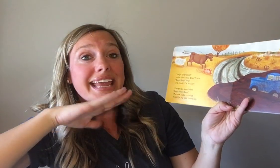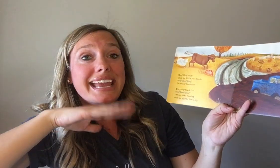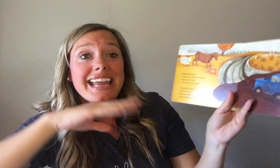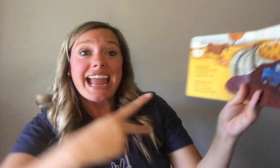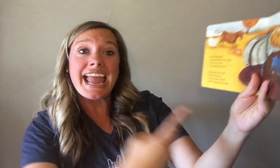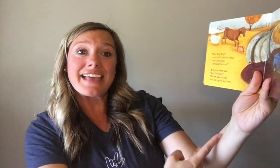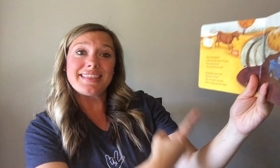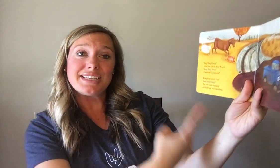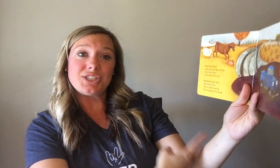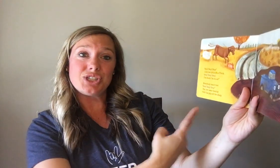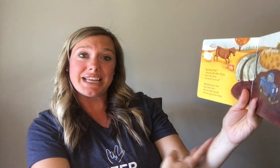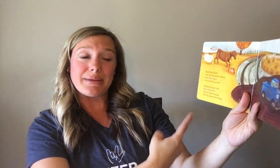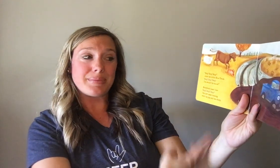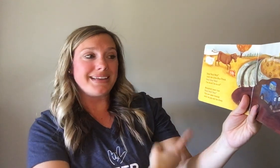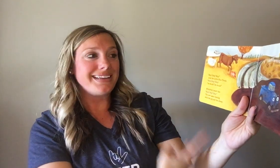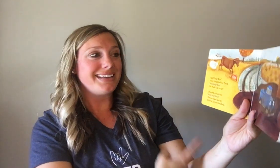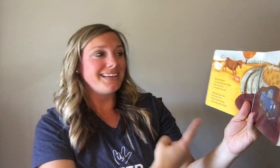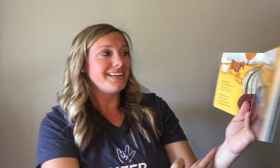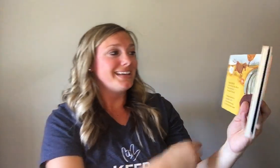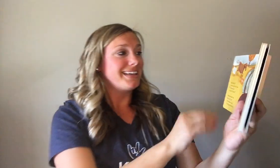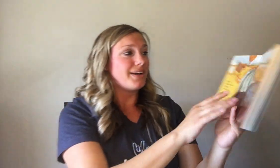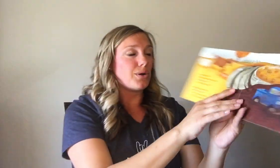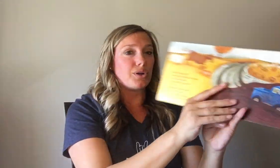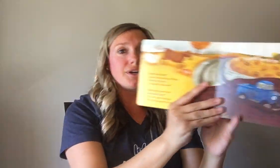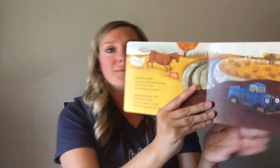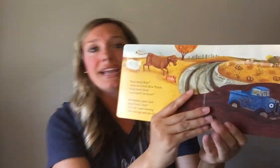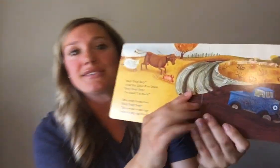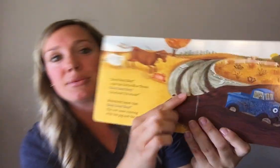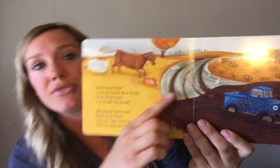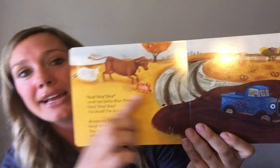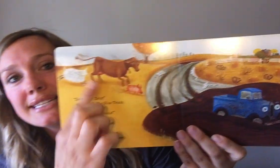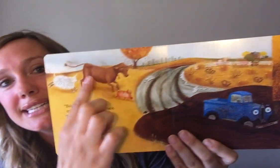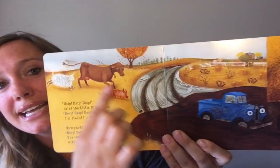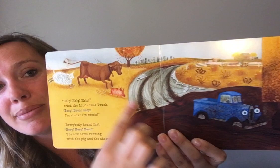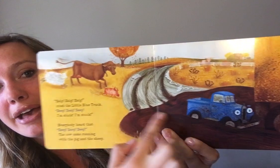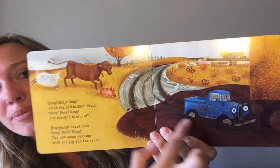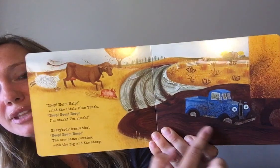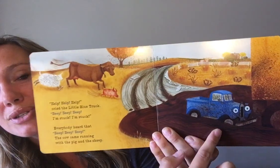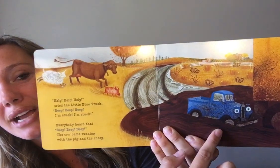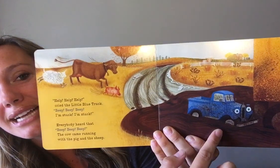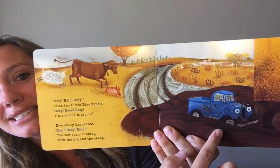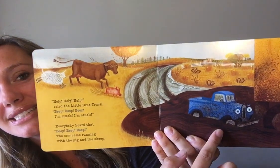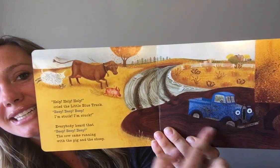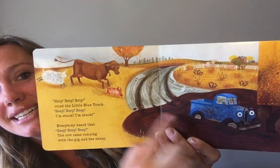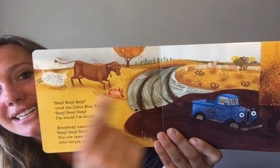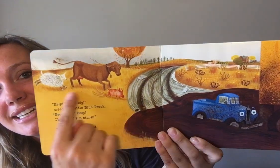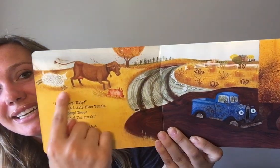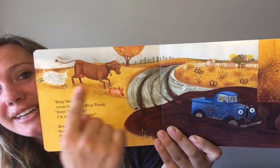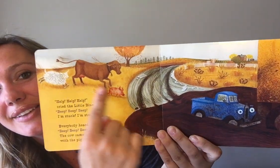pig and the sheep. Oh, good. We have some friends to come help the trucks. Here they